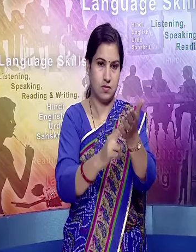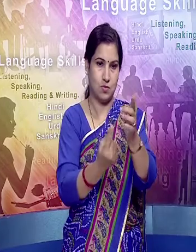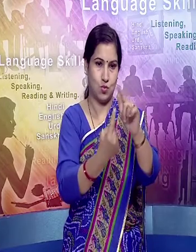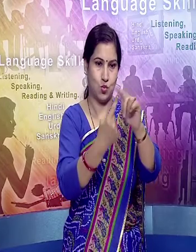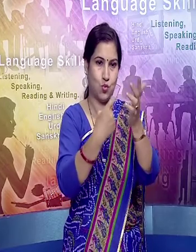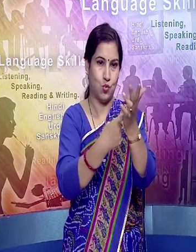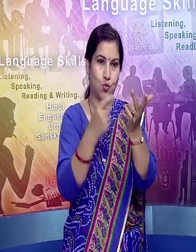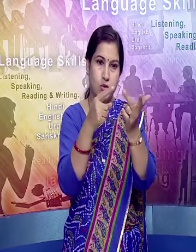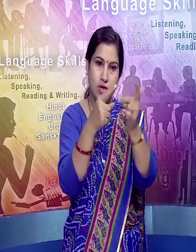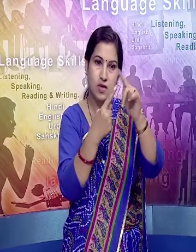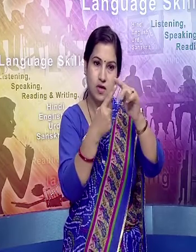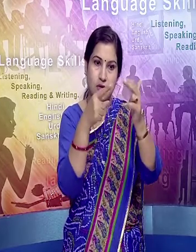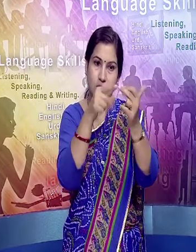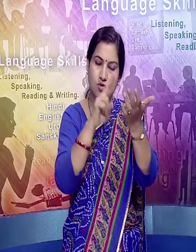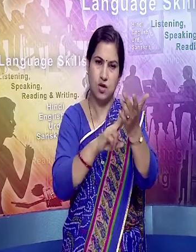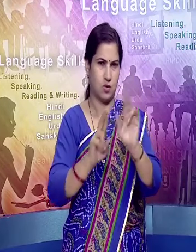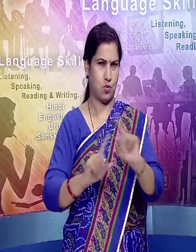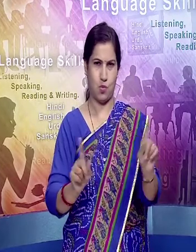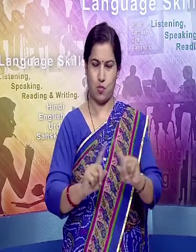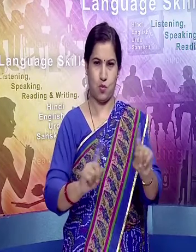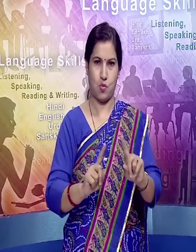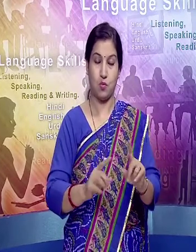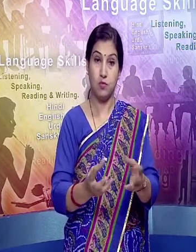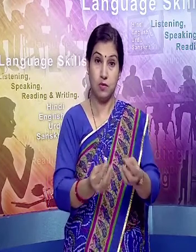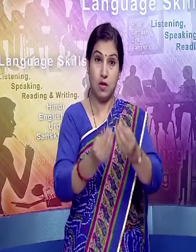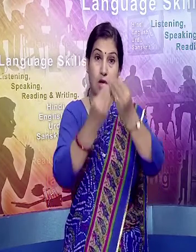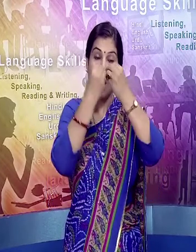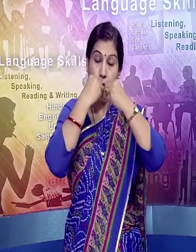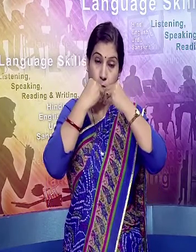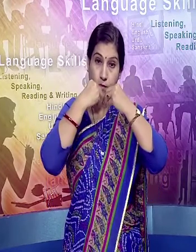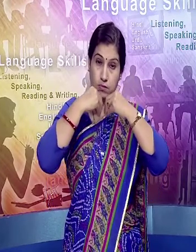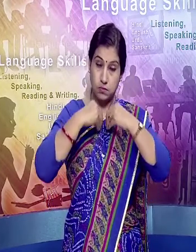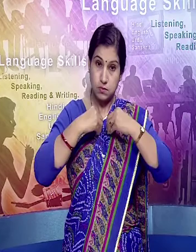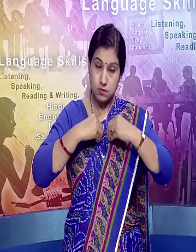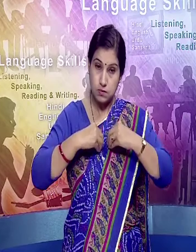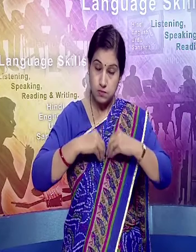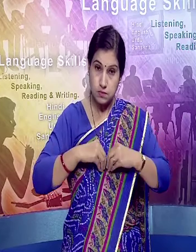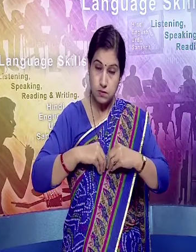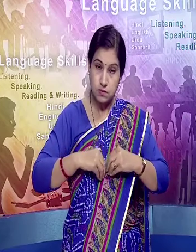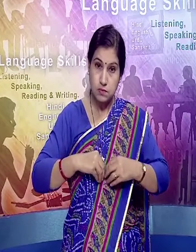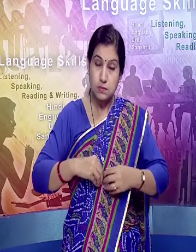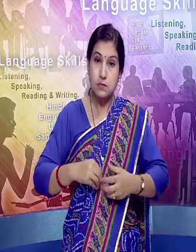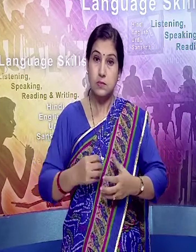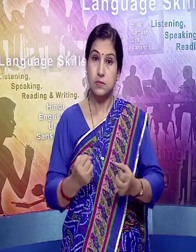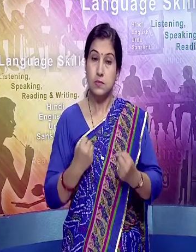Nutrition is a process of utilization of the food in the body to be healthy